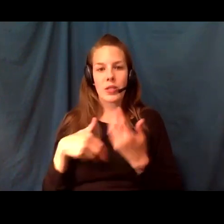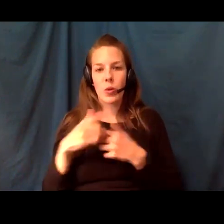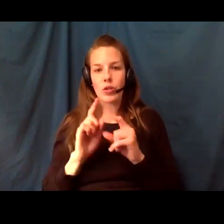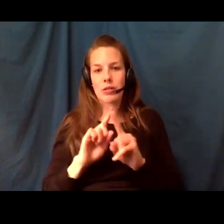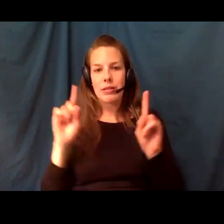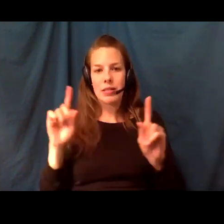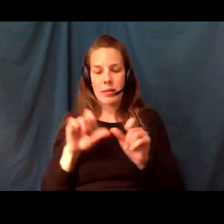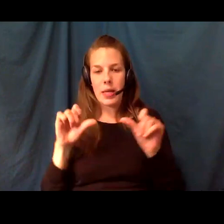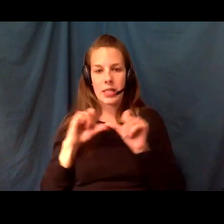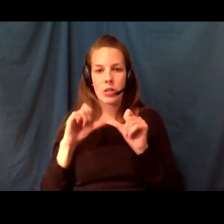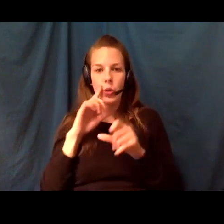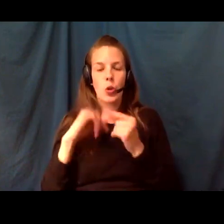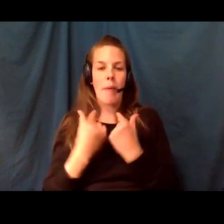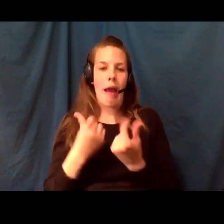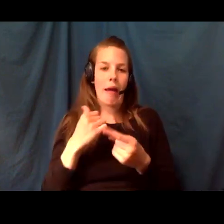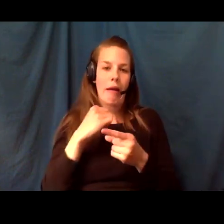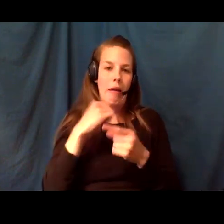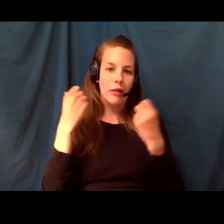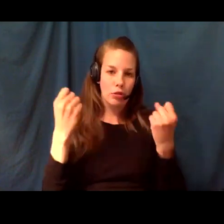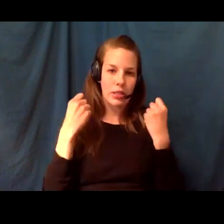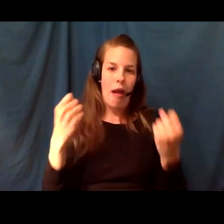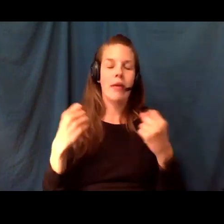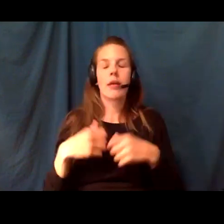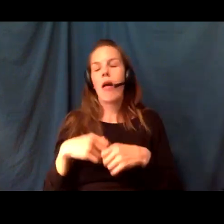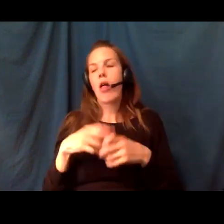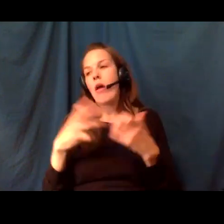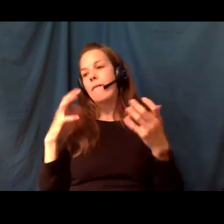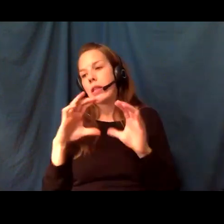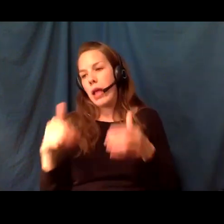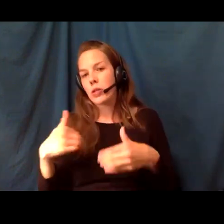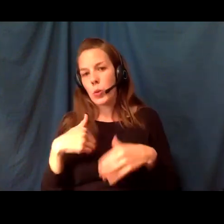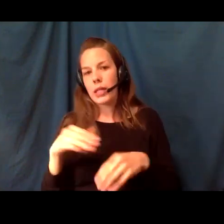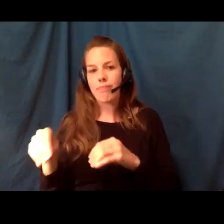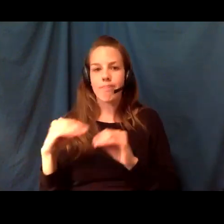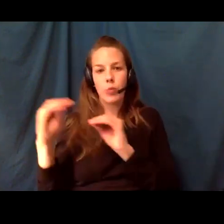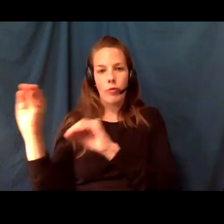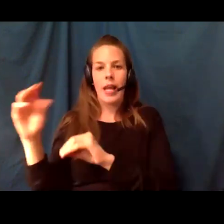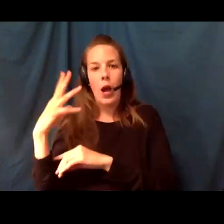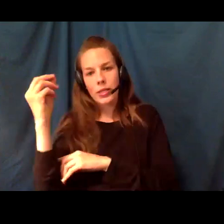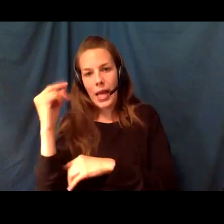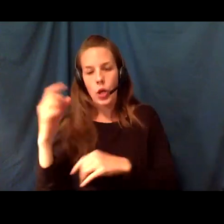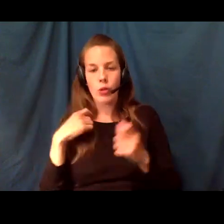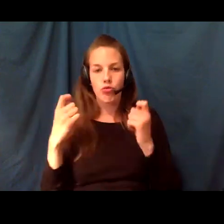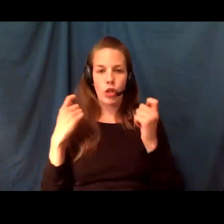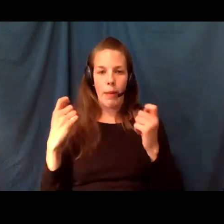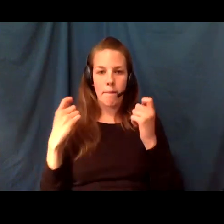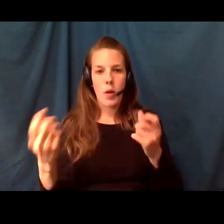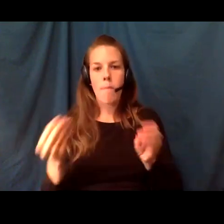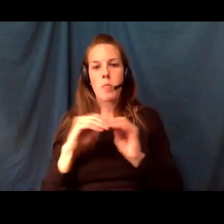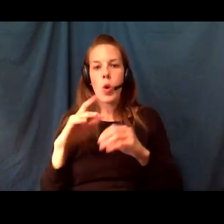exercise studios. A lot of our classes, we've actually moved either outside or to our gym, giving us even more